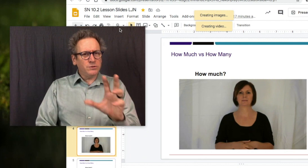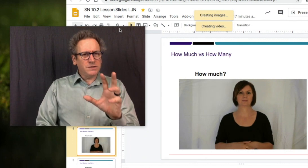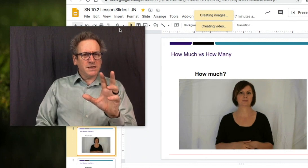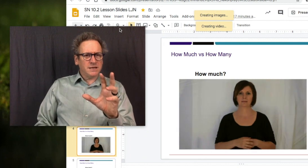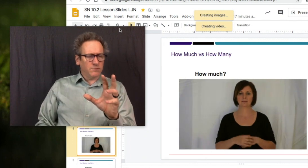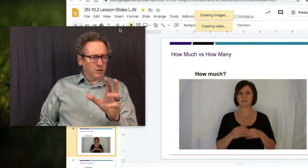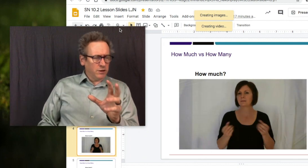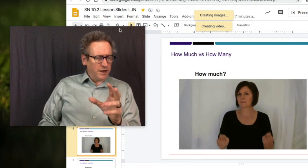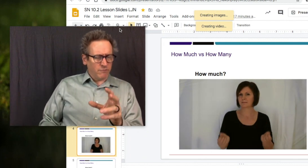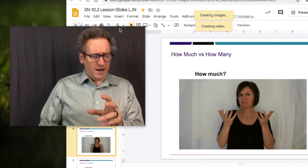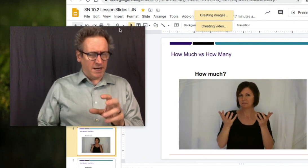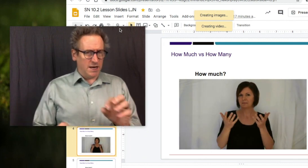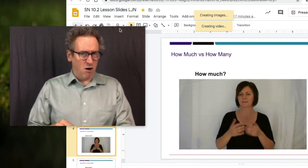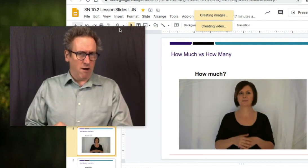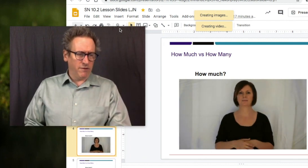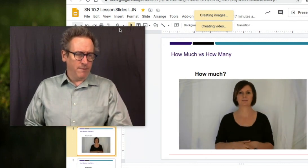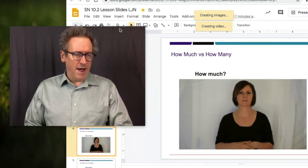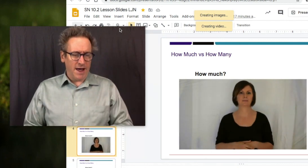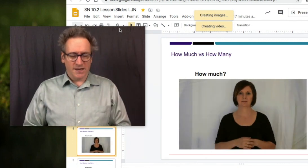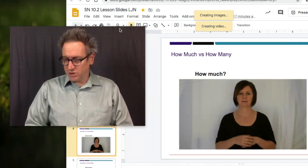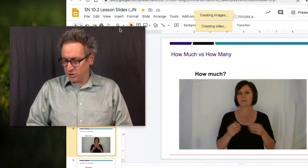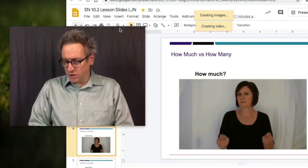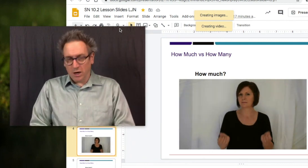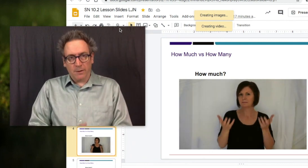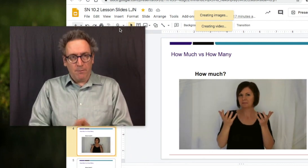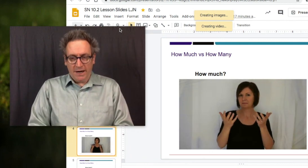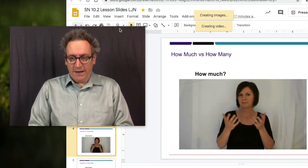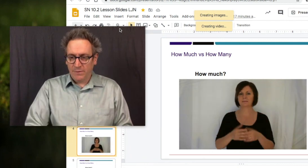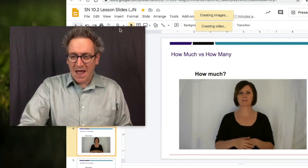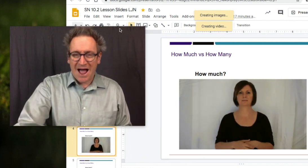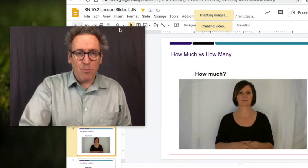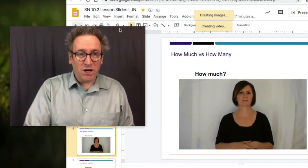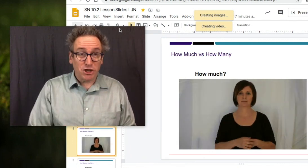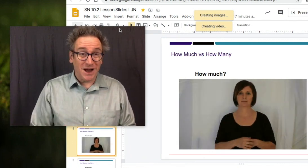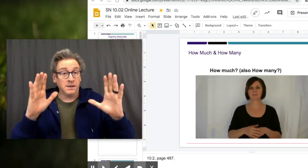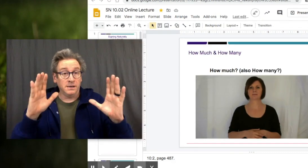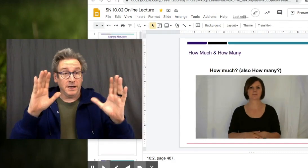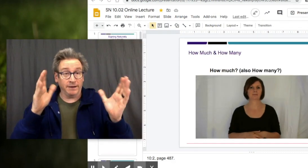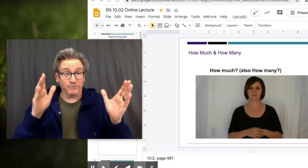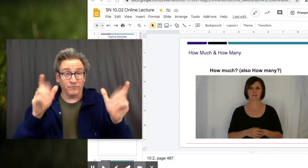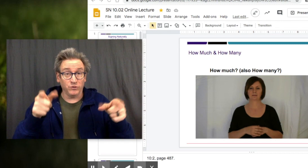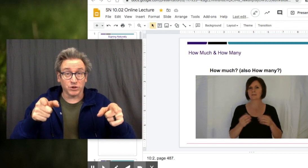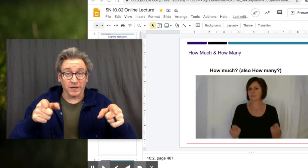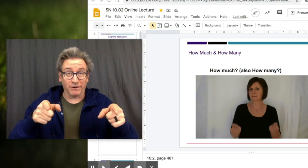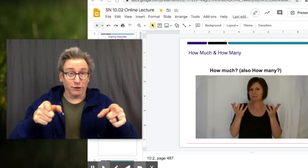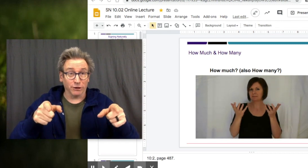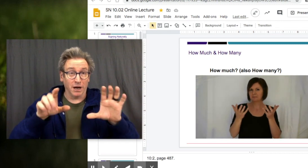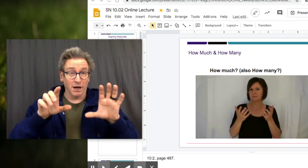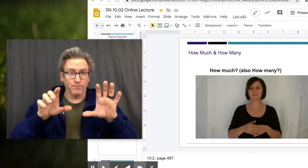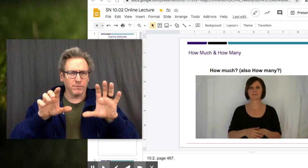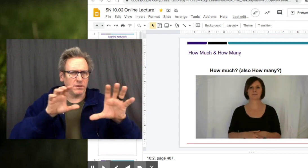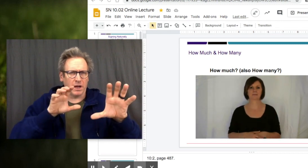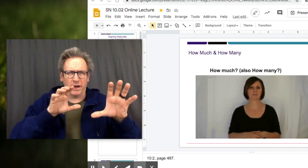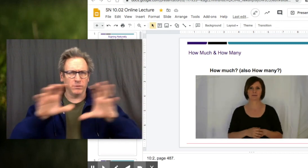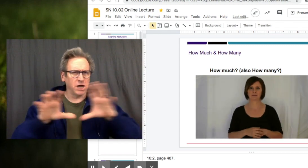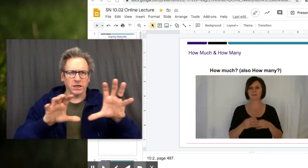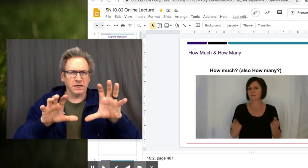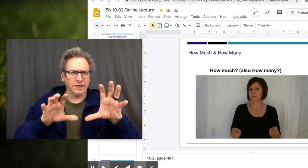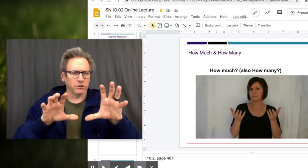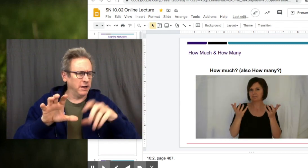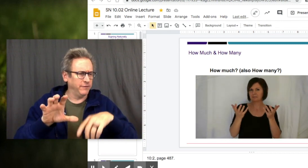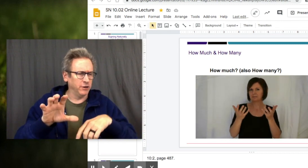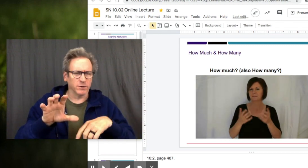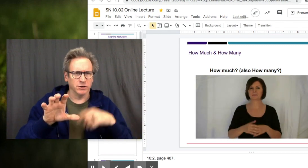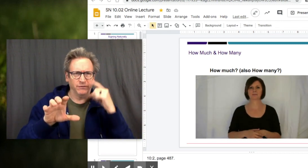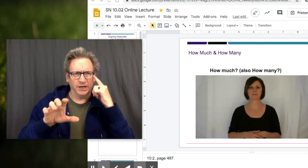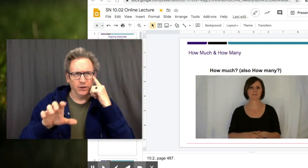there are two signs that I want to look at right off the bat as we're starting to talk about money. How much and how much. Hey, future Larry here. I was